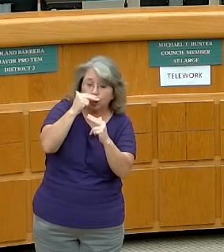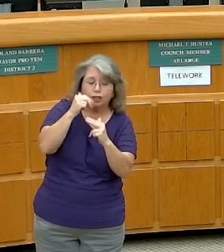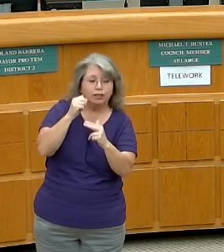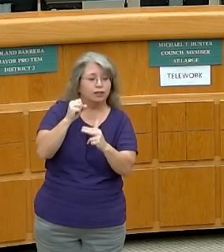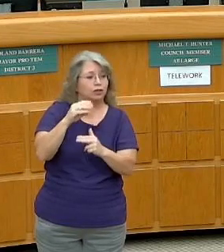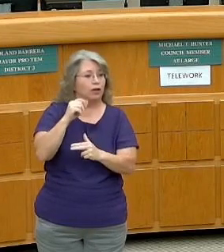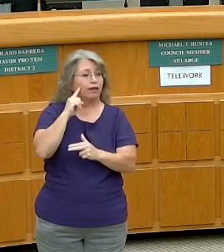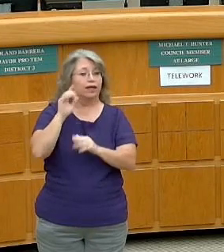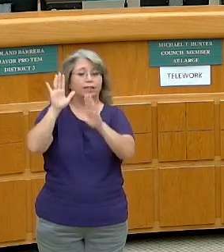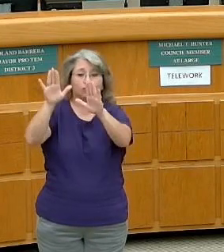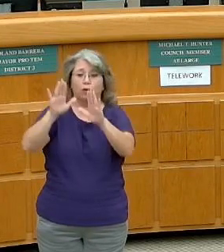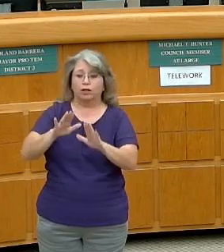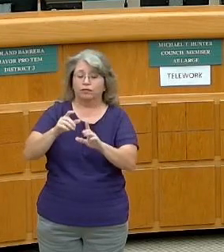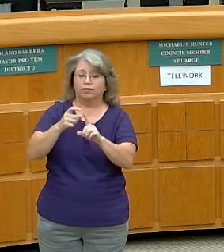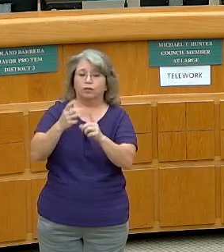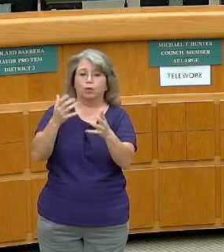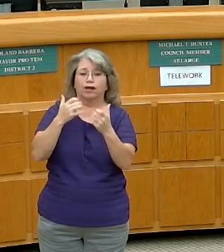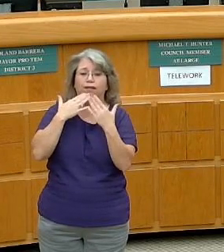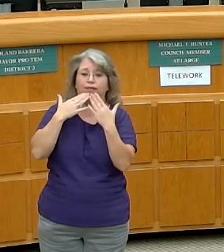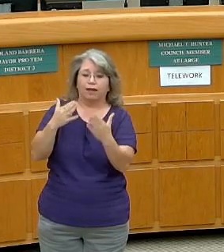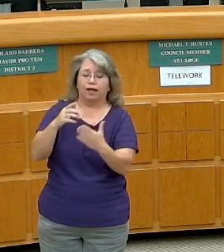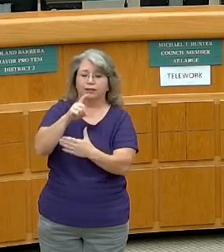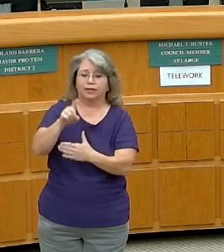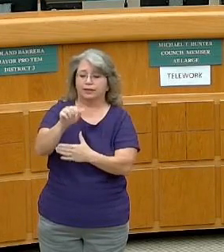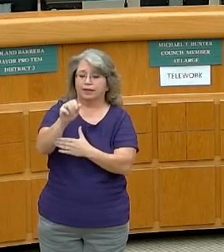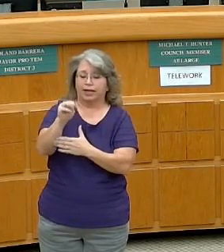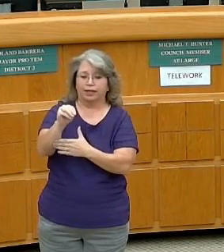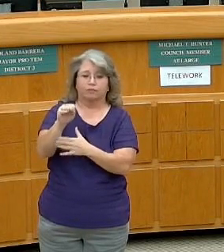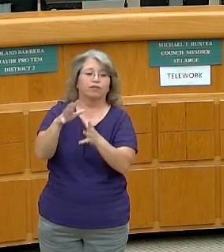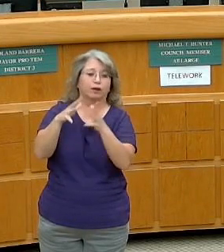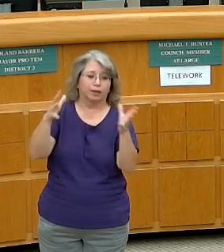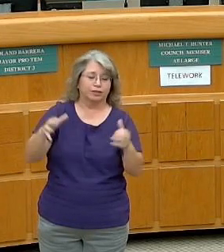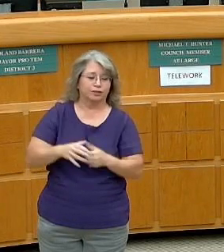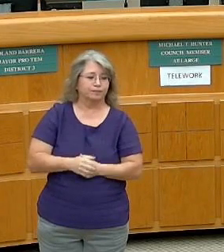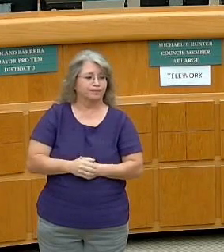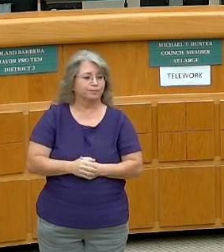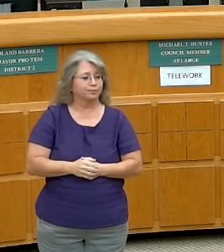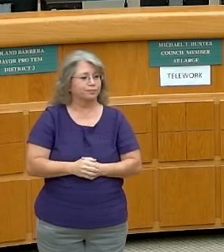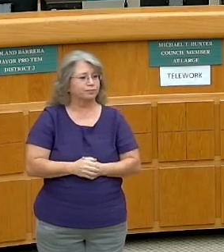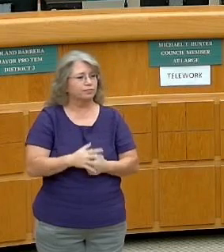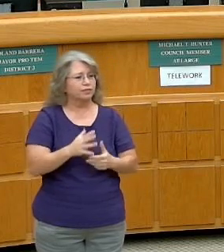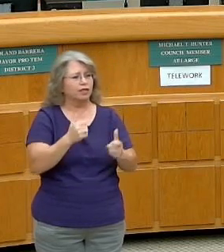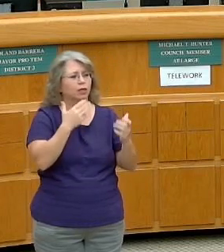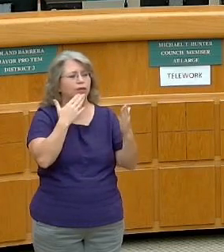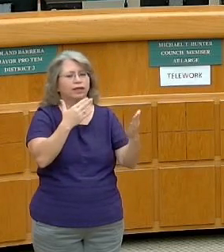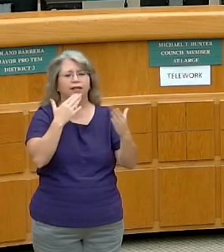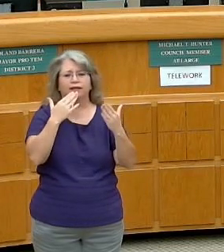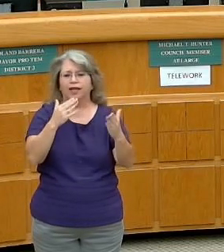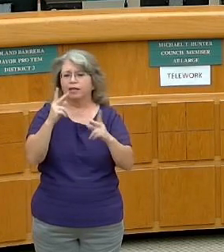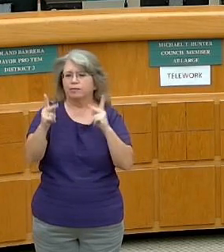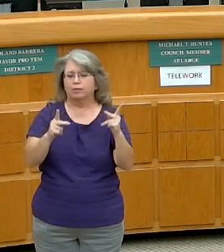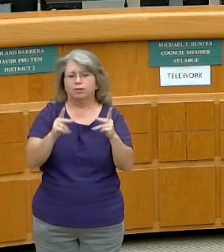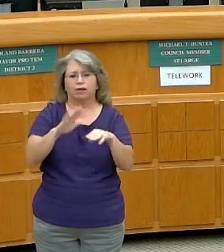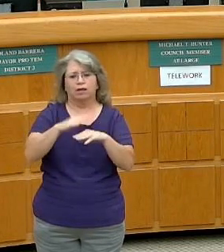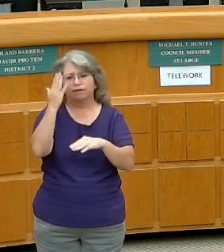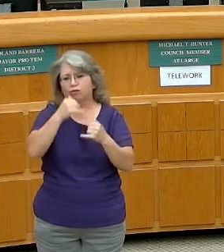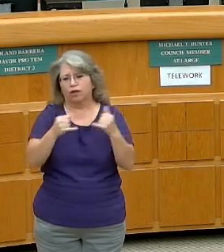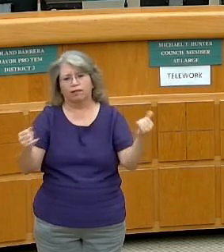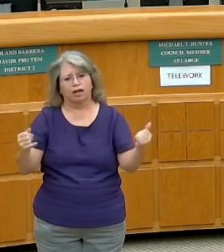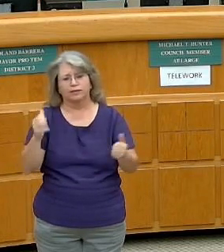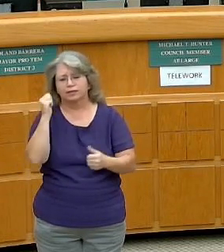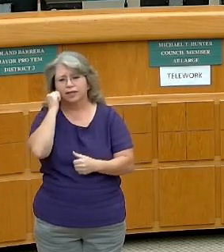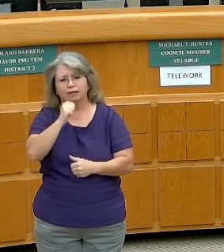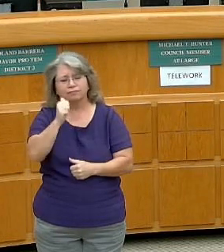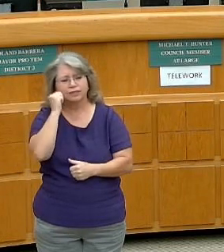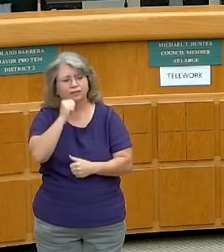on behalf of A&M, and we want to thank them very much. And we want to thank all of the others that are on the front line on a daily basis that we sometimes overlook or forget,